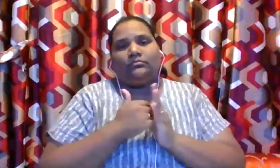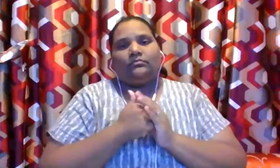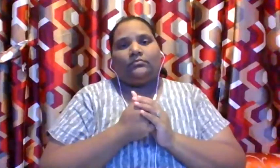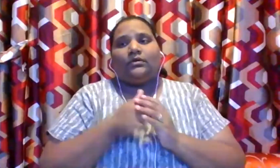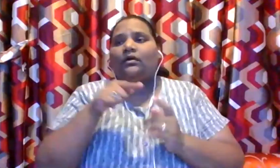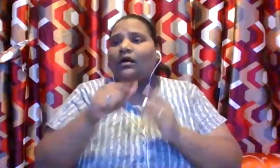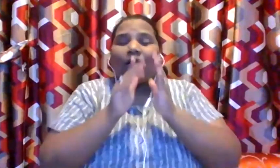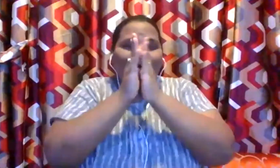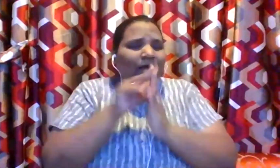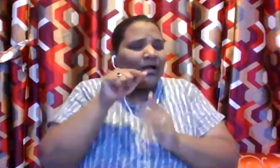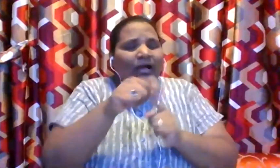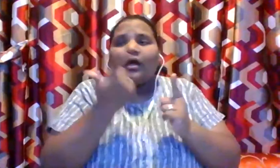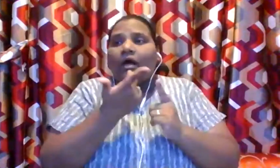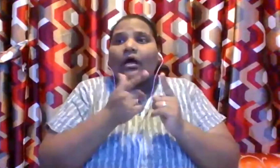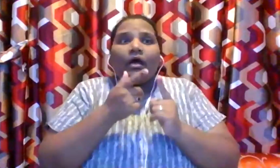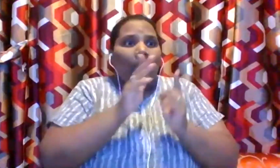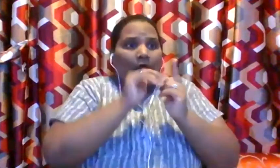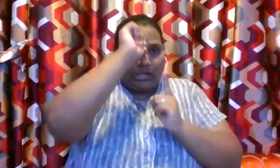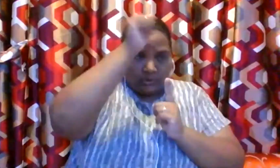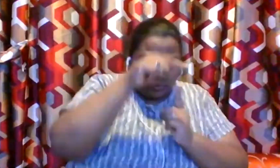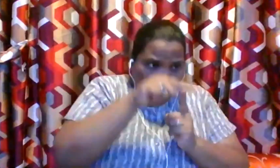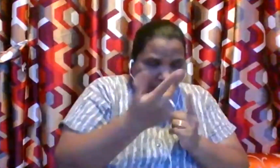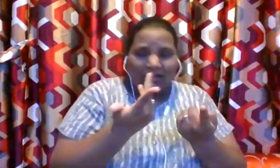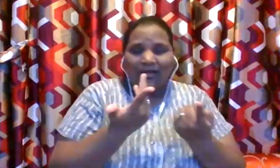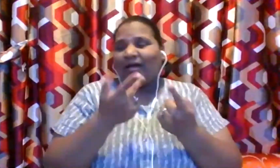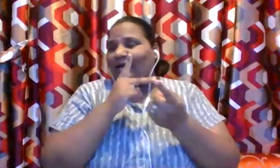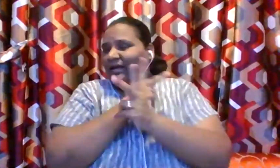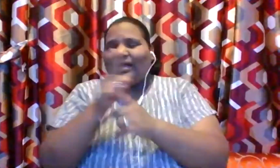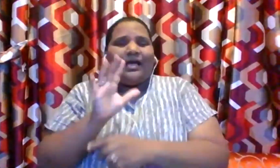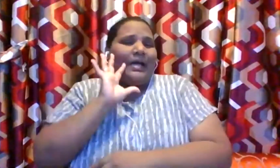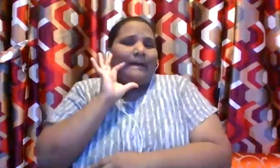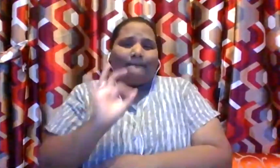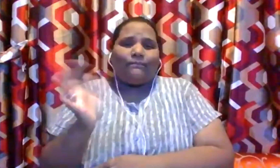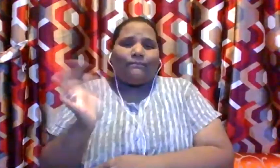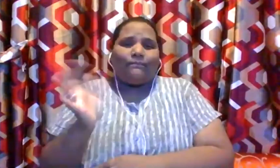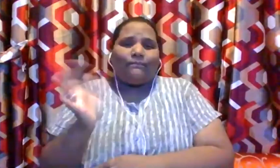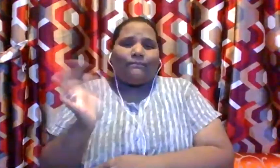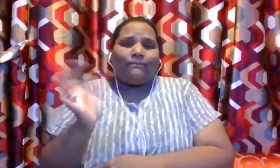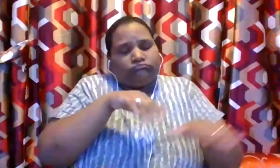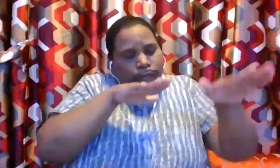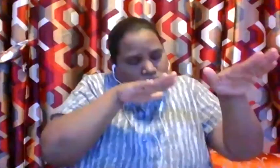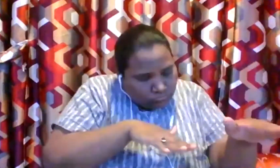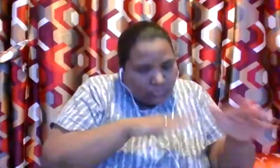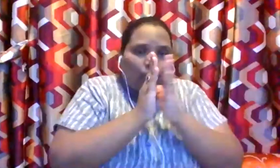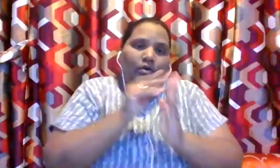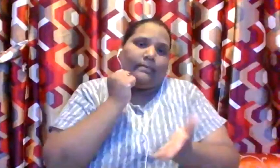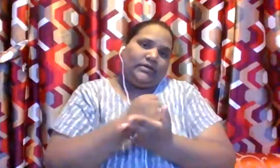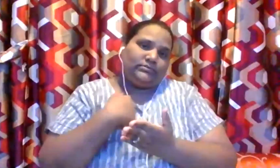to. It doesn't matter, whether you're a Christian or a Sikh, whatever you are. But you must